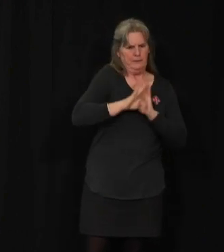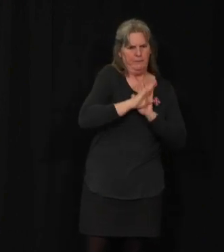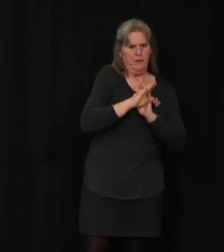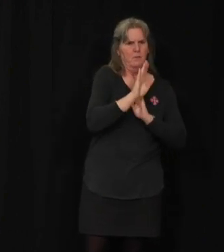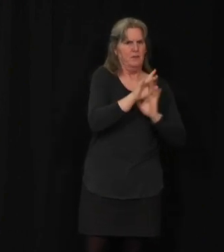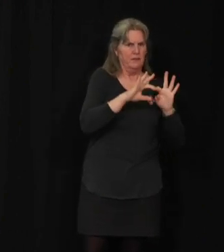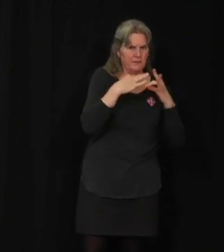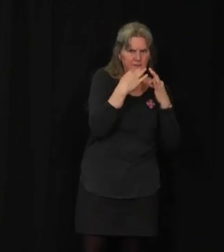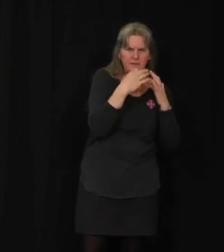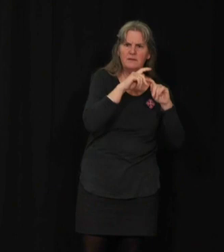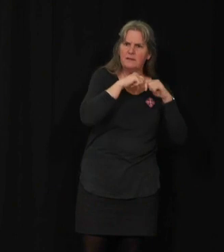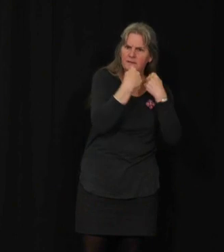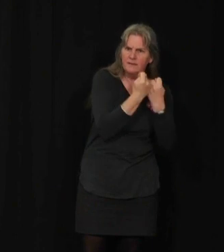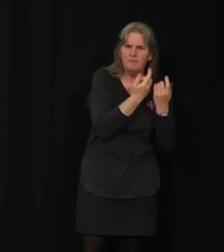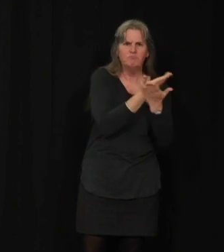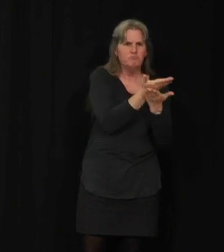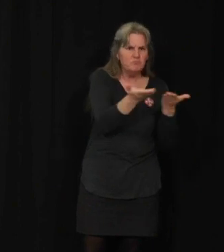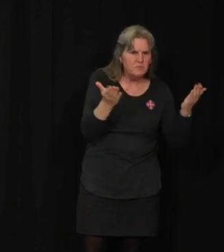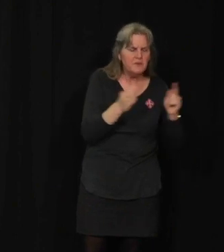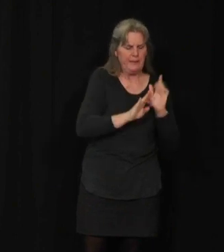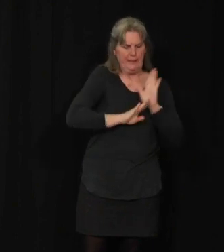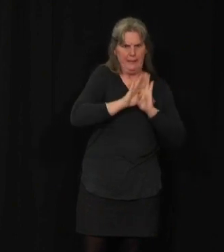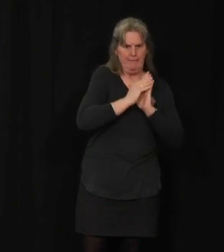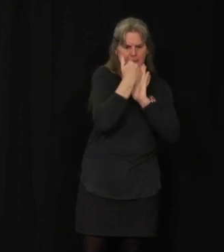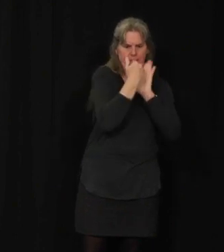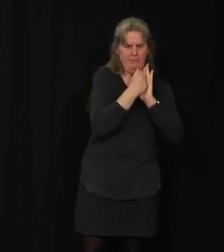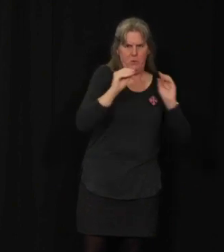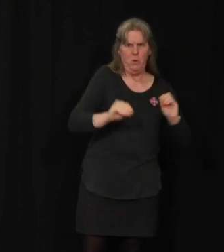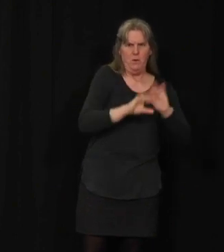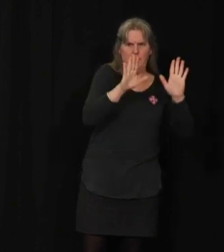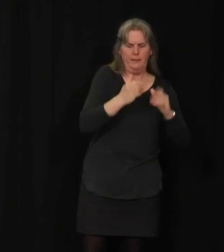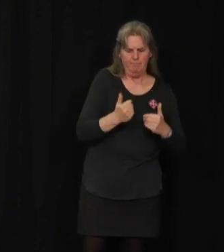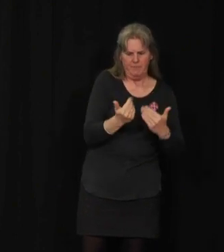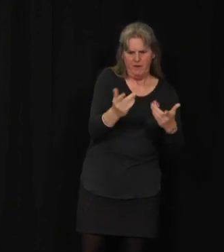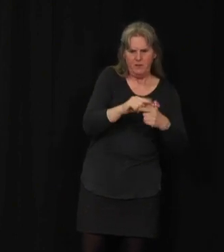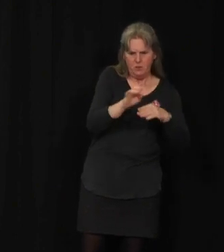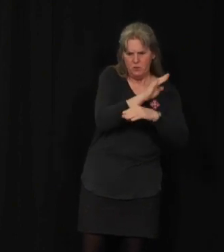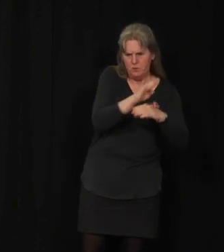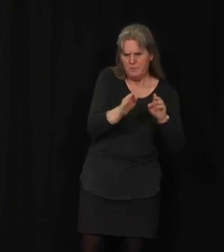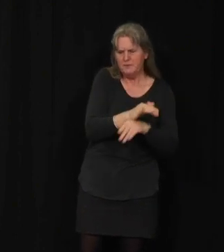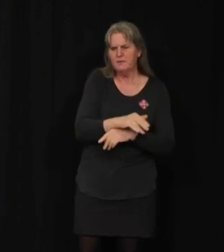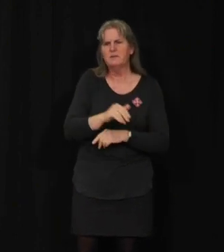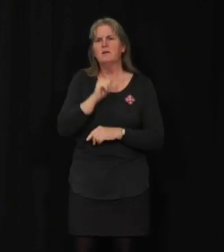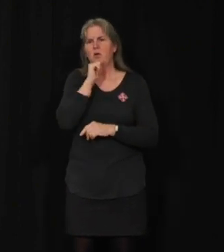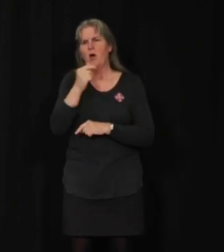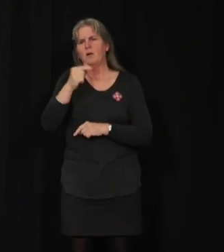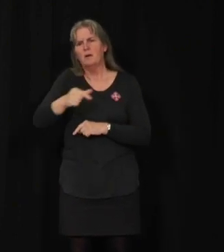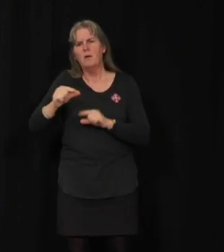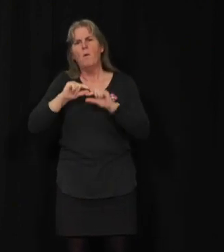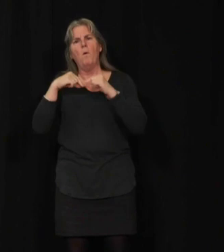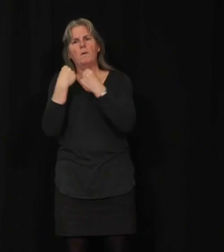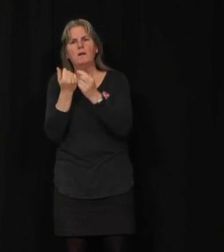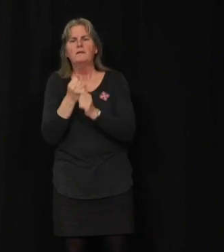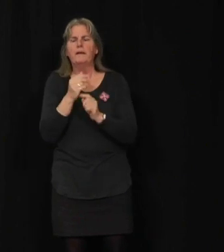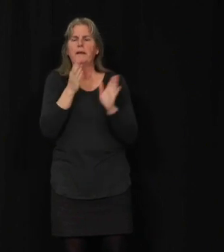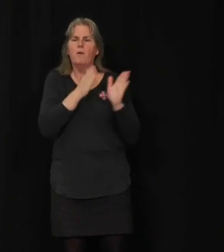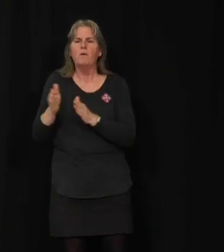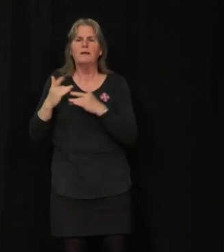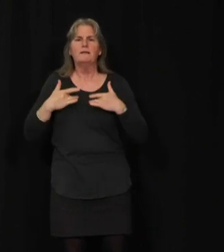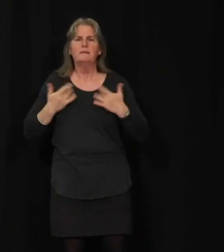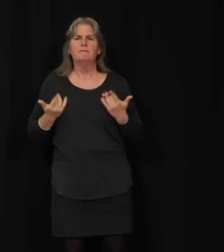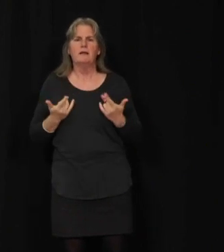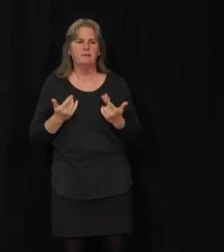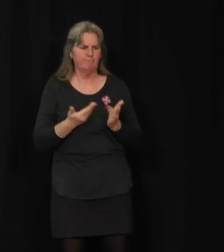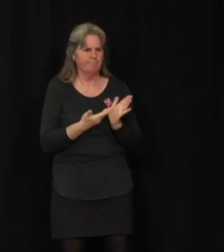from key departments are working on guidelines to give clarity to businesses, to NGOs, and to event organizers. As these